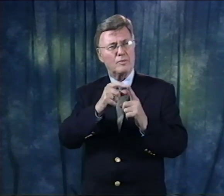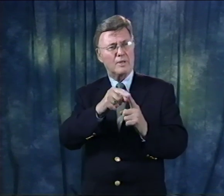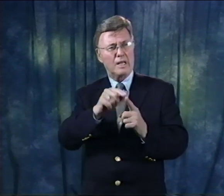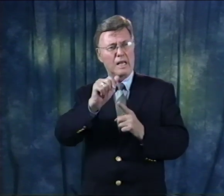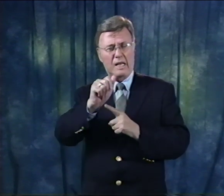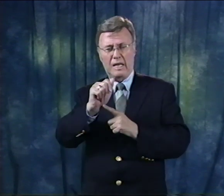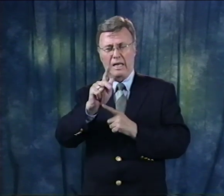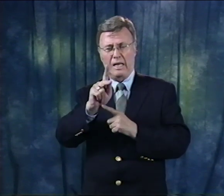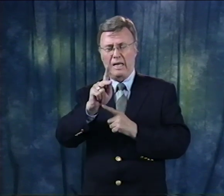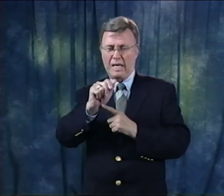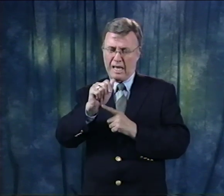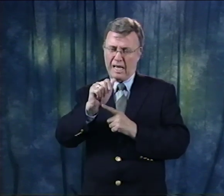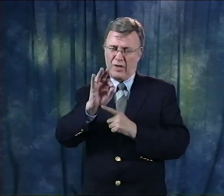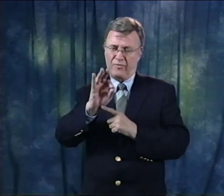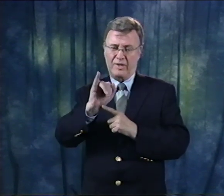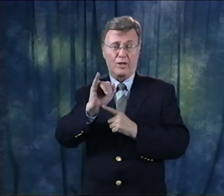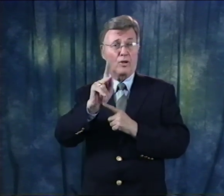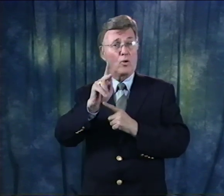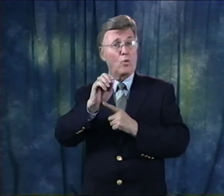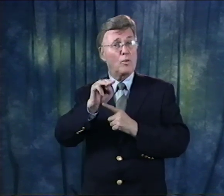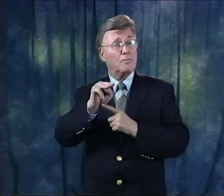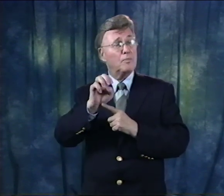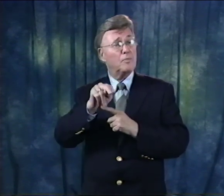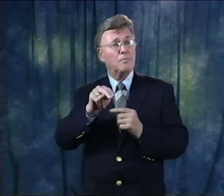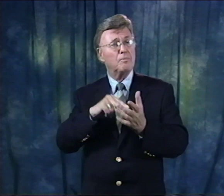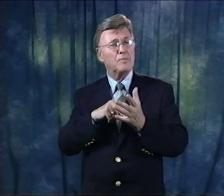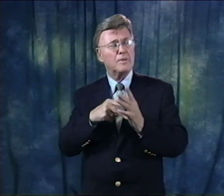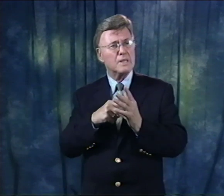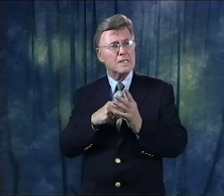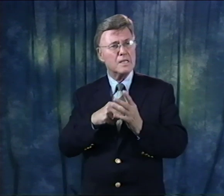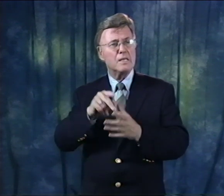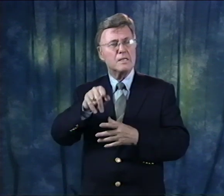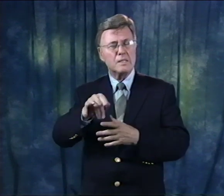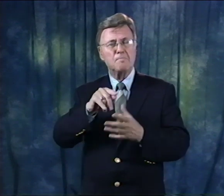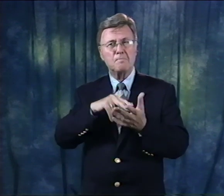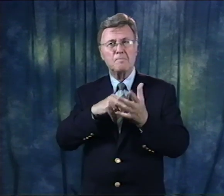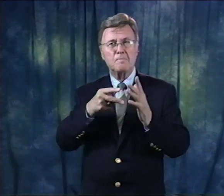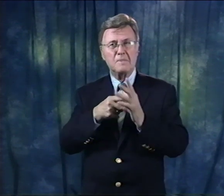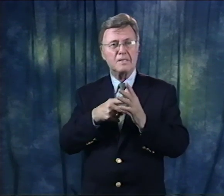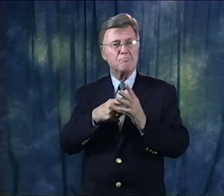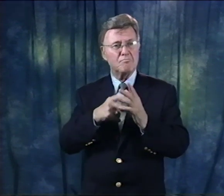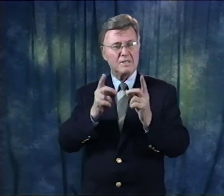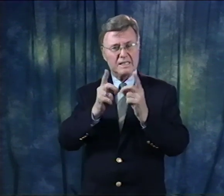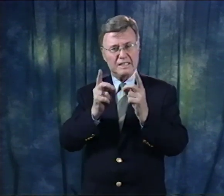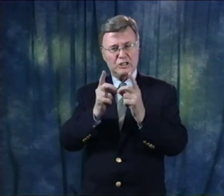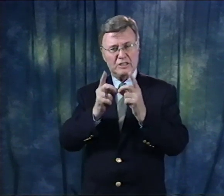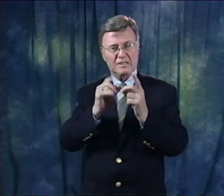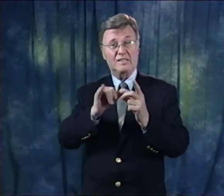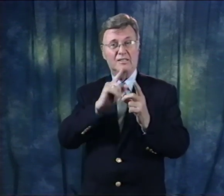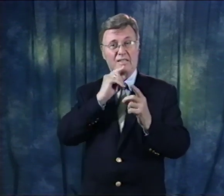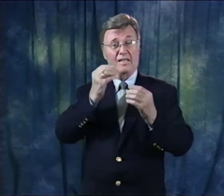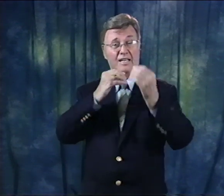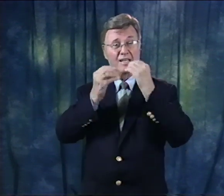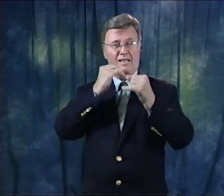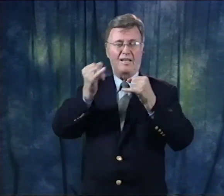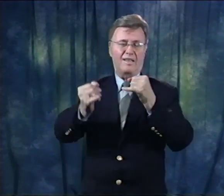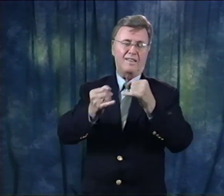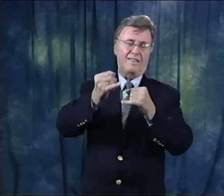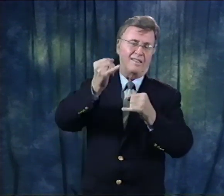What's the word afikomen? What does that mean? It means dessert. That